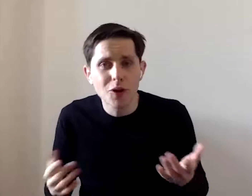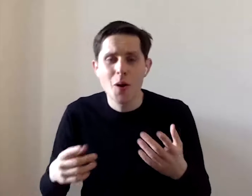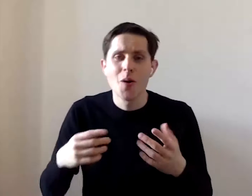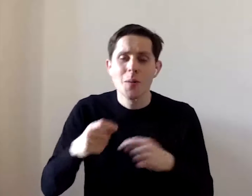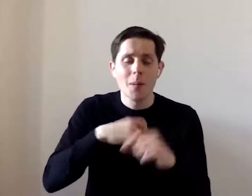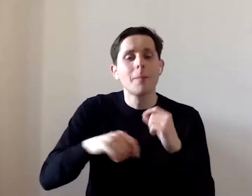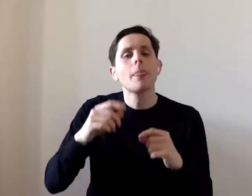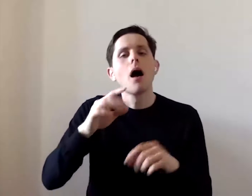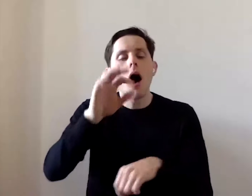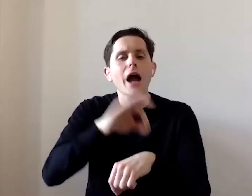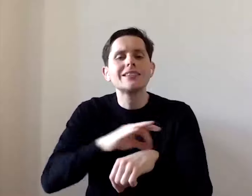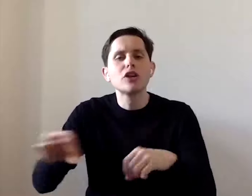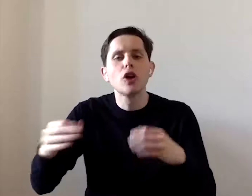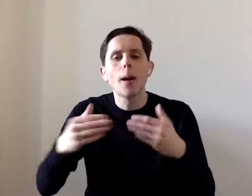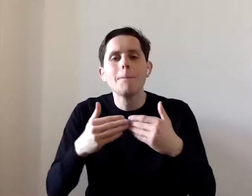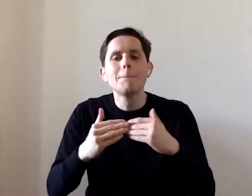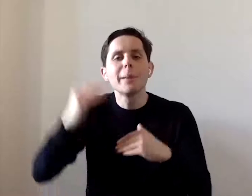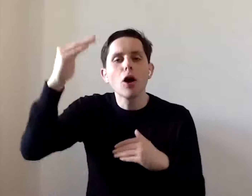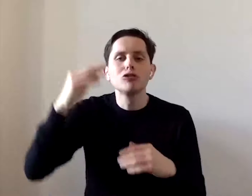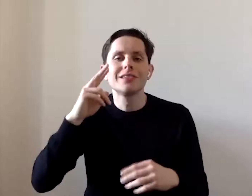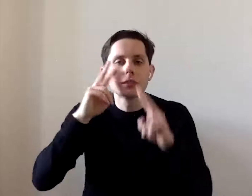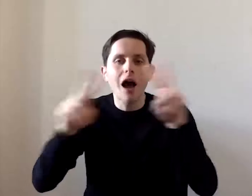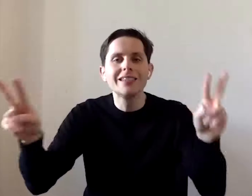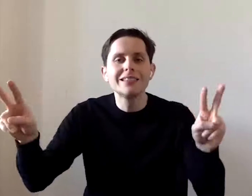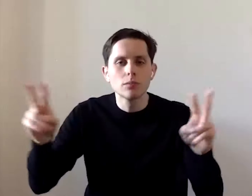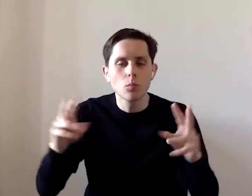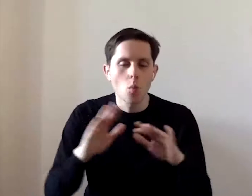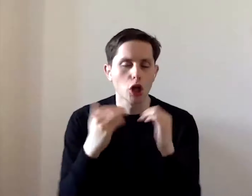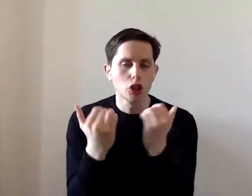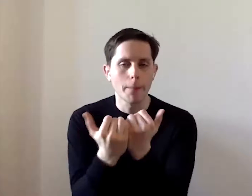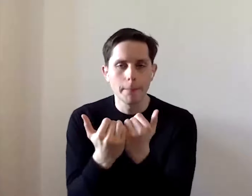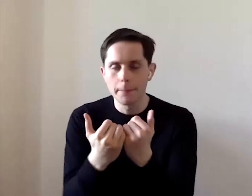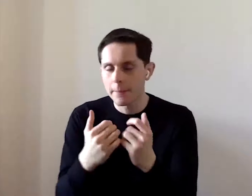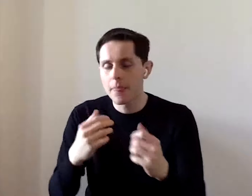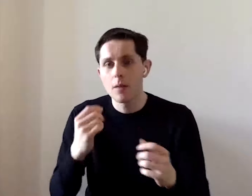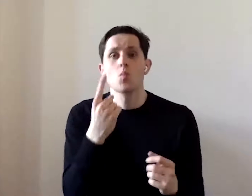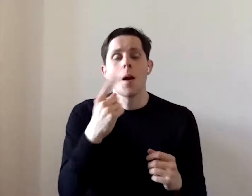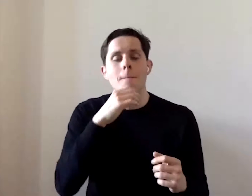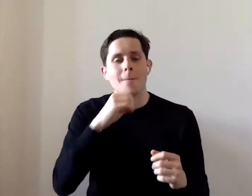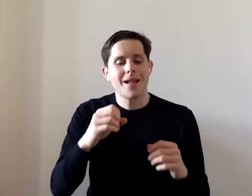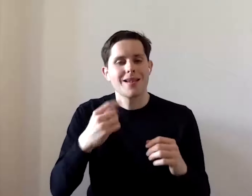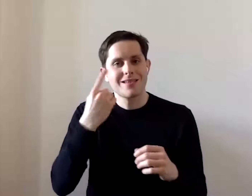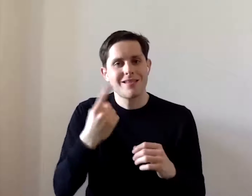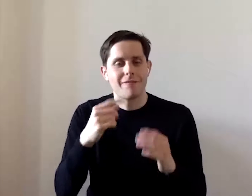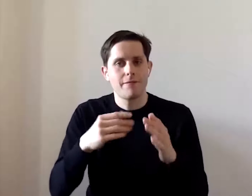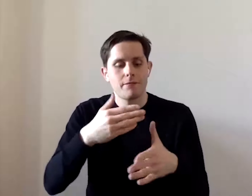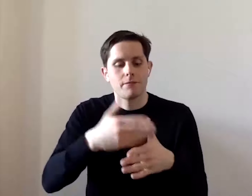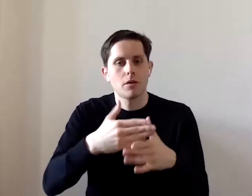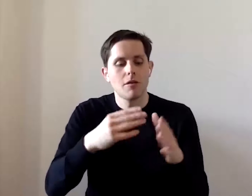things that you've learned. I mean, I, through the Architecture Beyond Sight course, have learned so much about being in workshops from